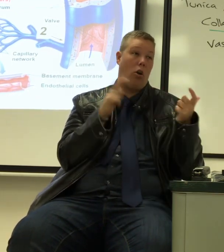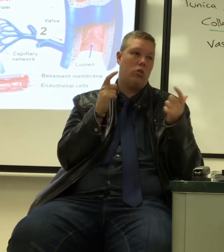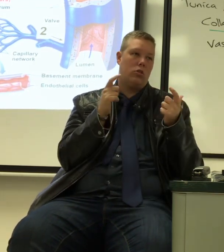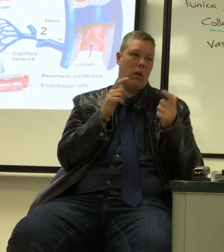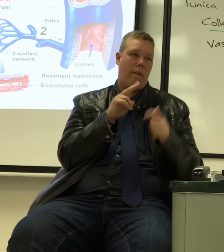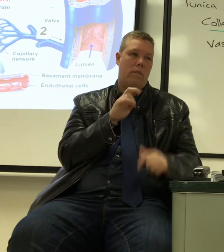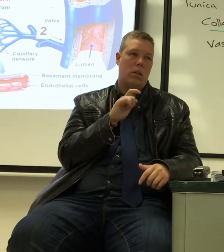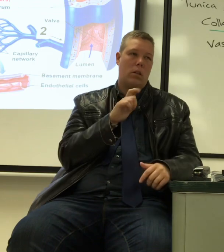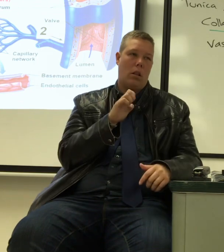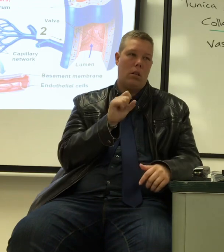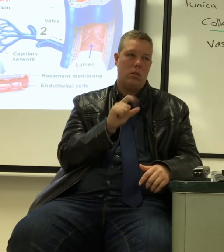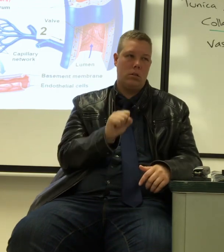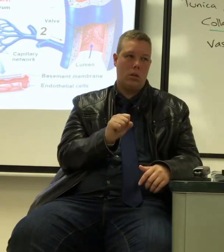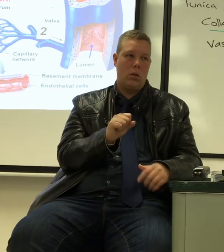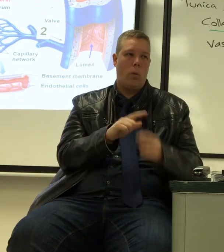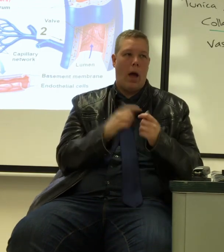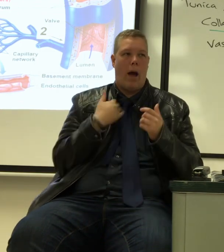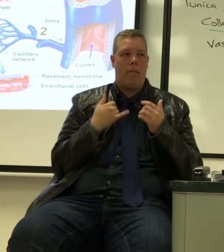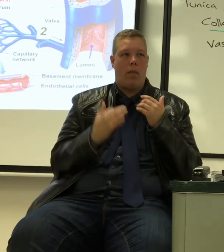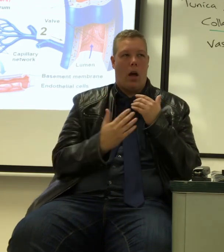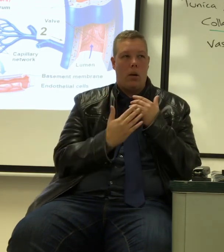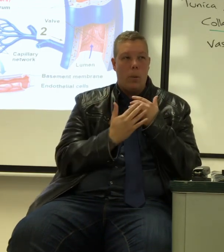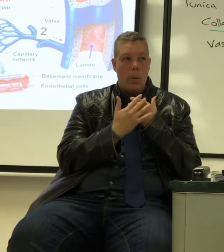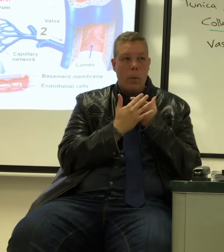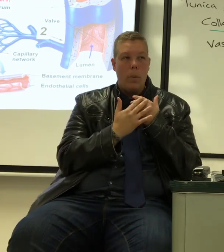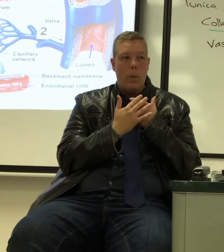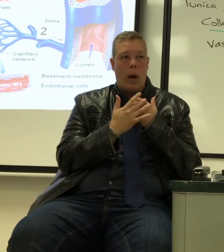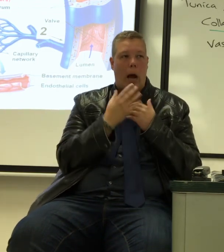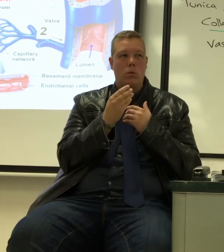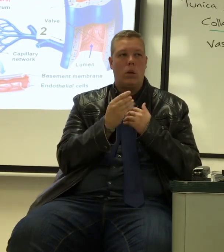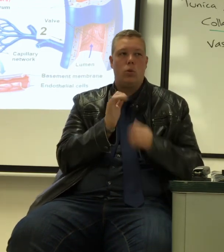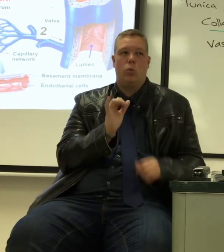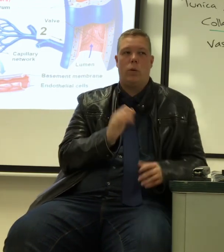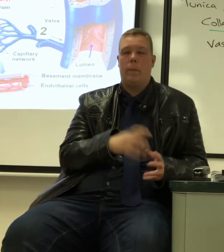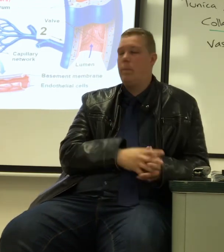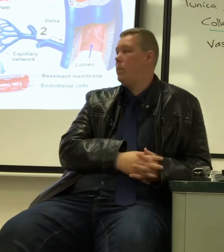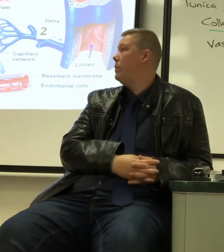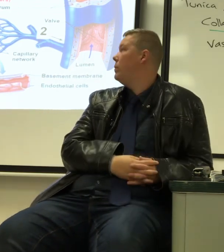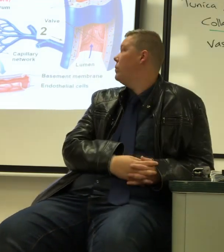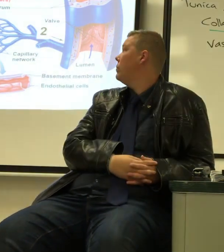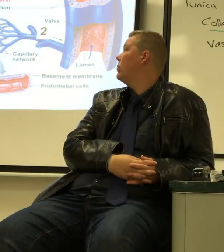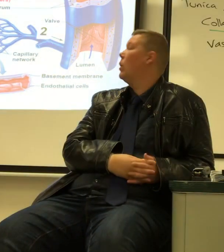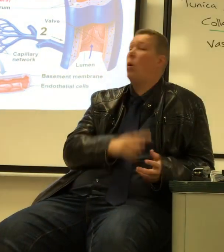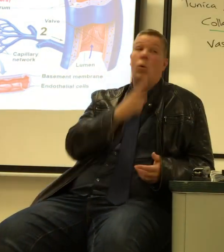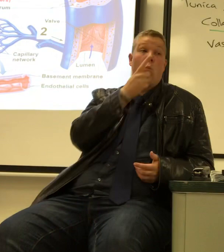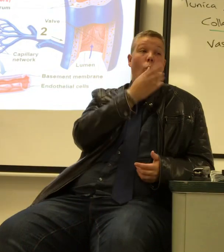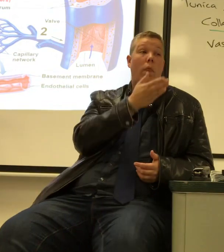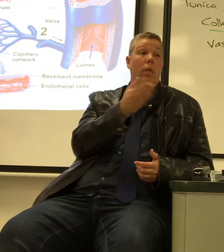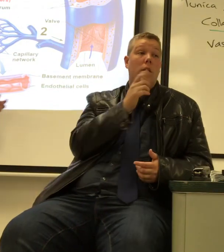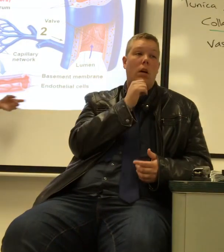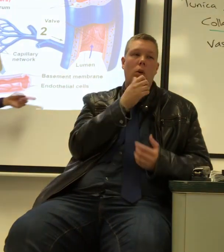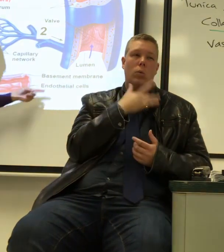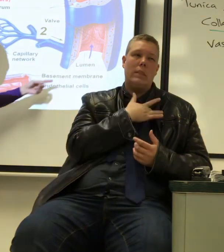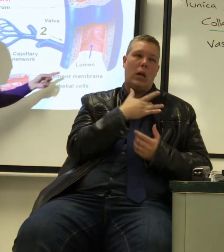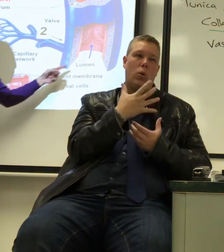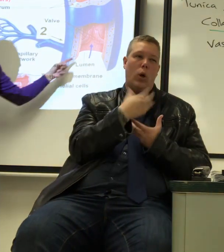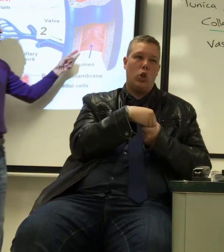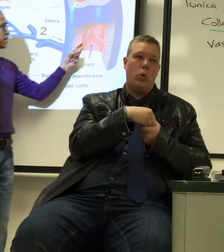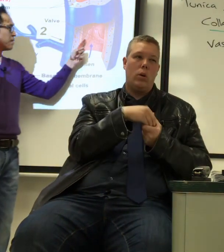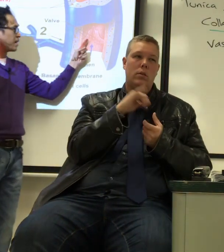Now the one thing that I don't include in terms of cell, the relative makeup of the tunics